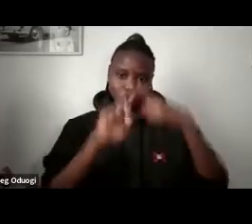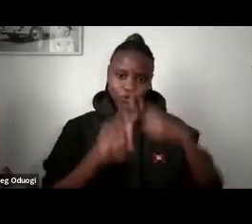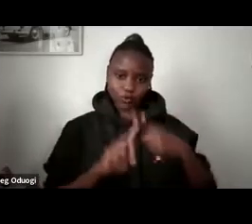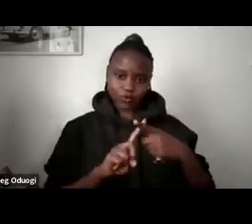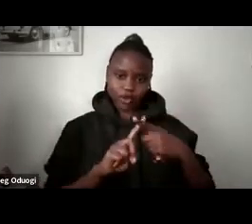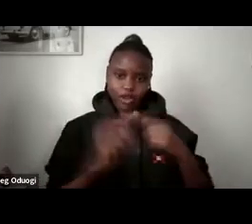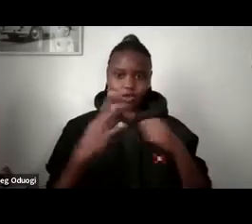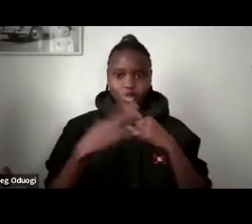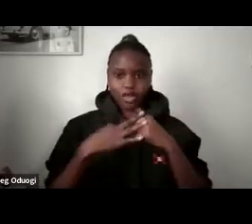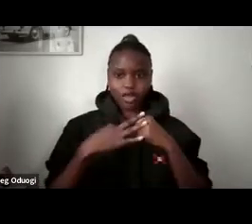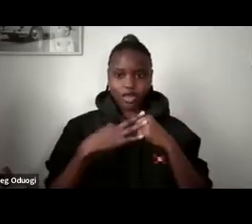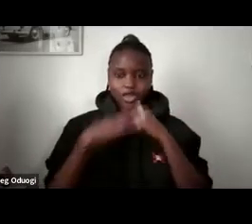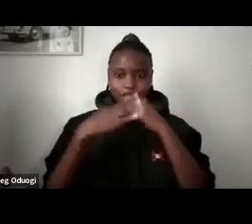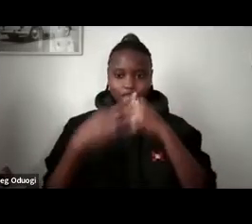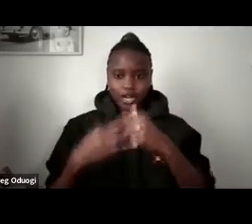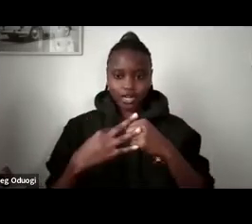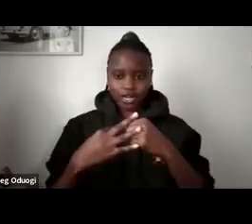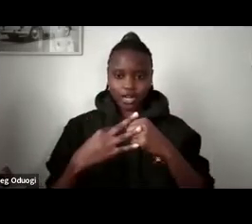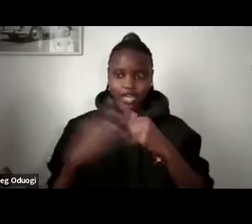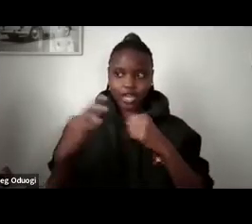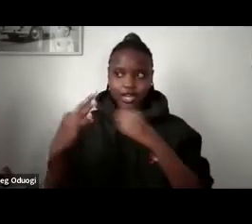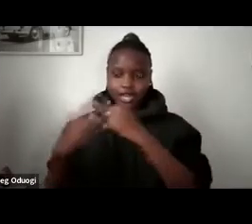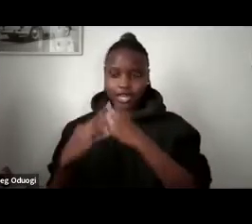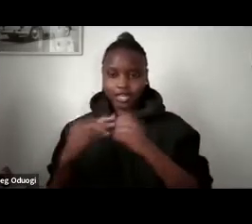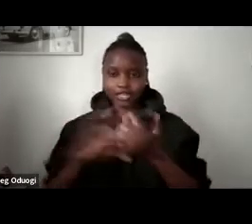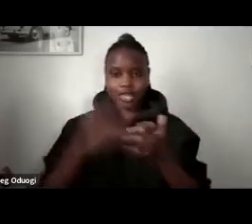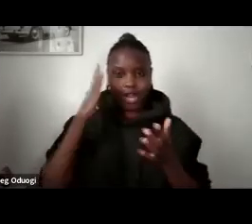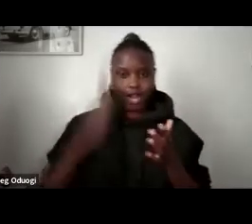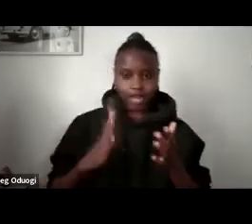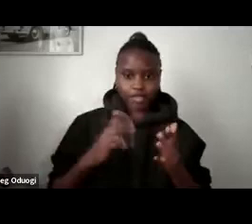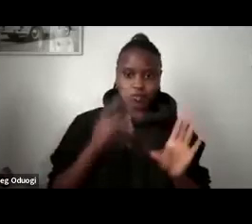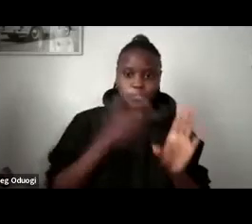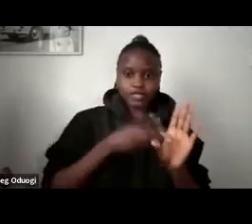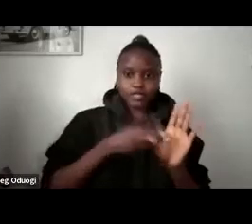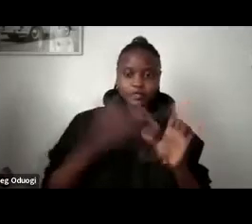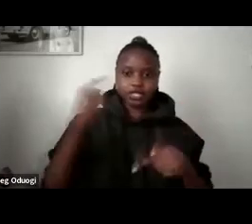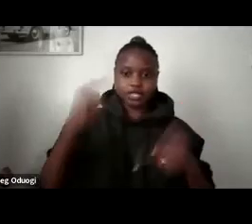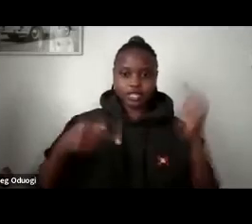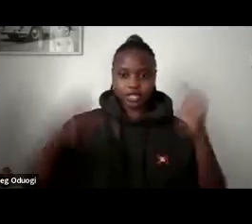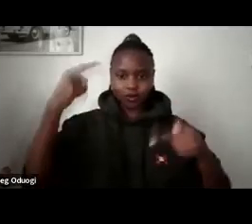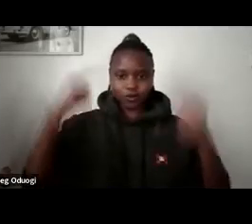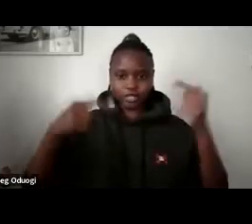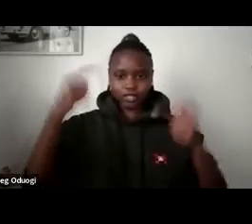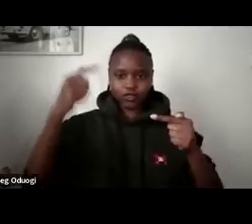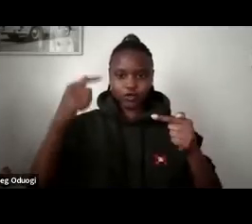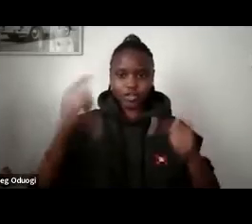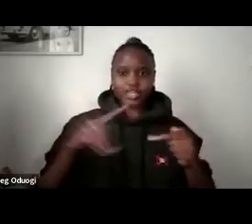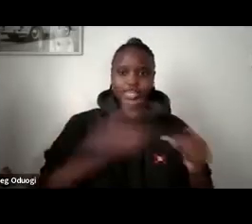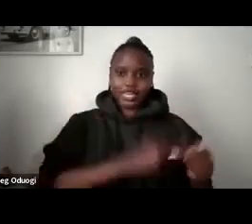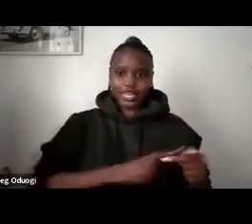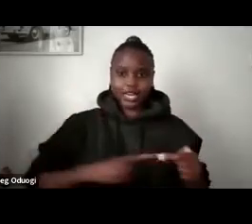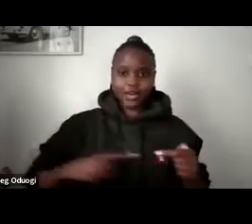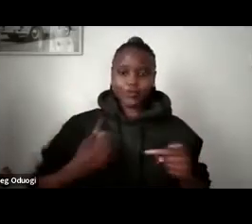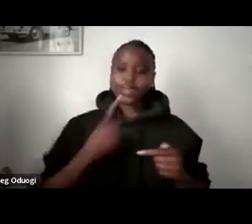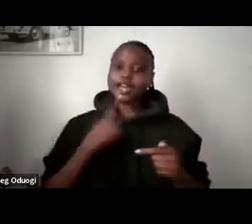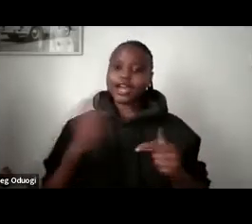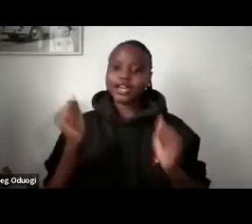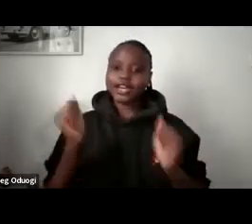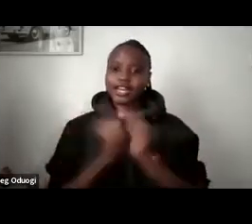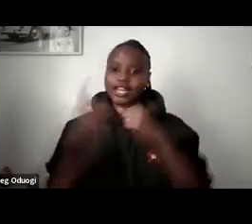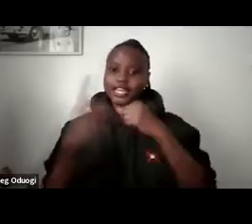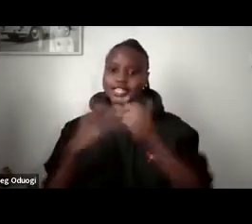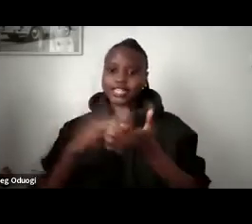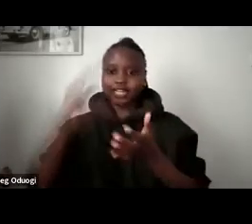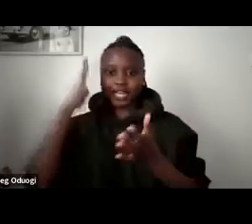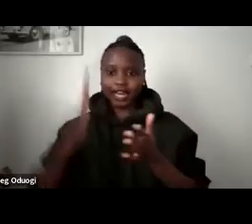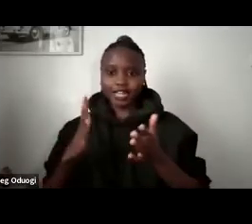808 learners who participated in the competition. In Dadaab, we had 118 learners, but in Kakuma, we had a higher number.